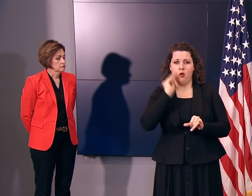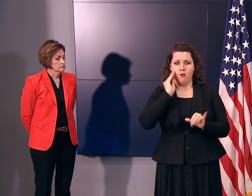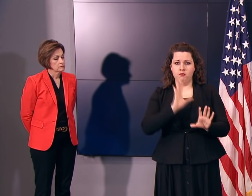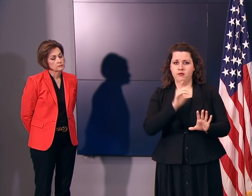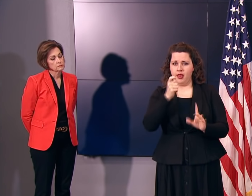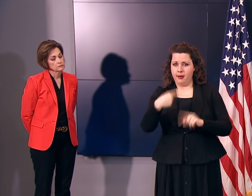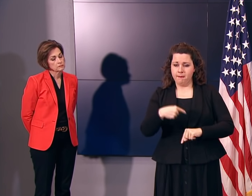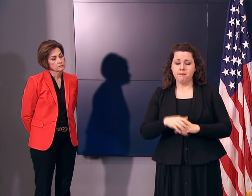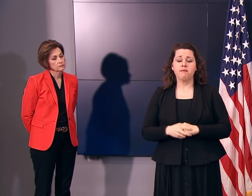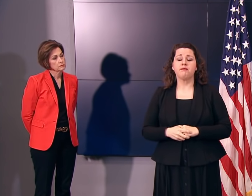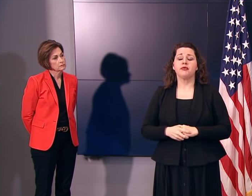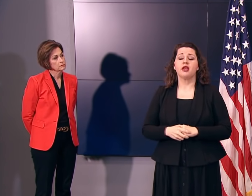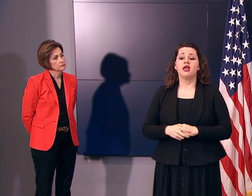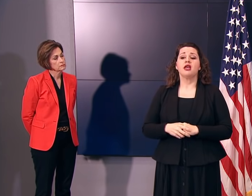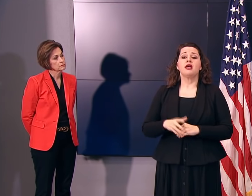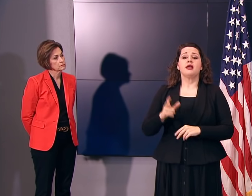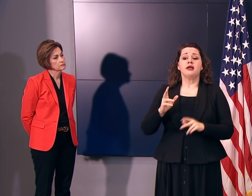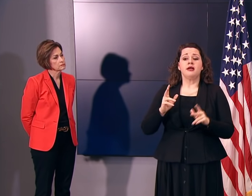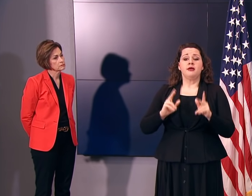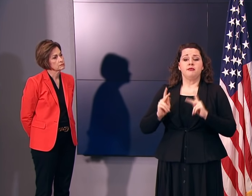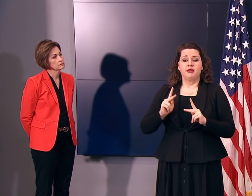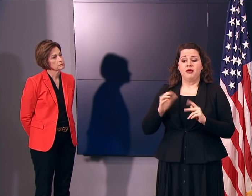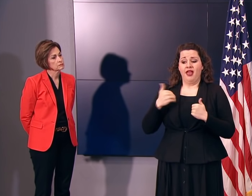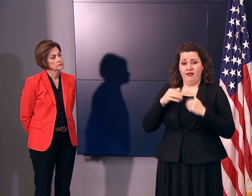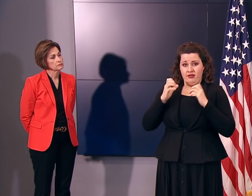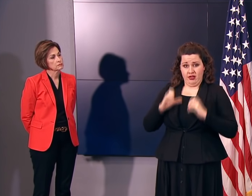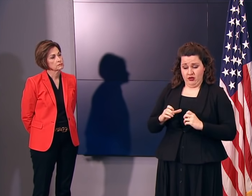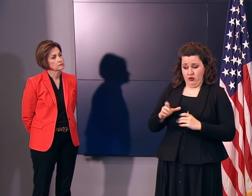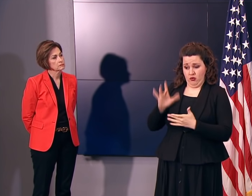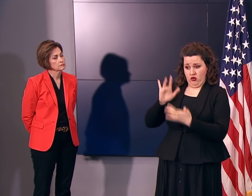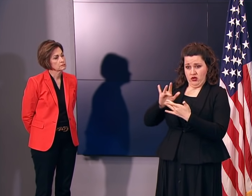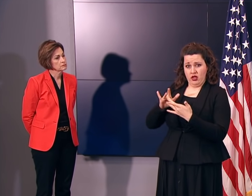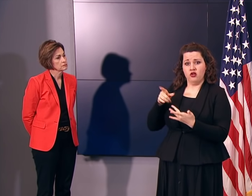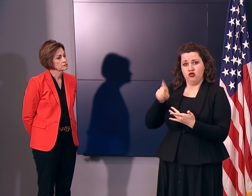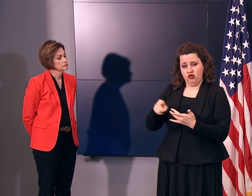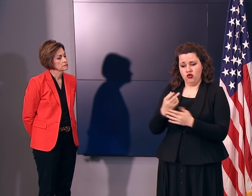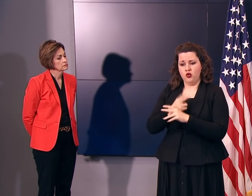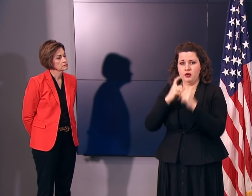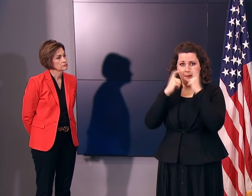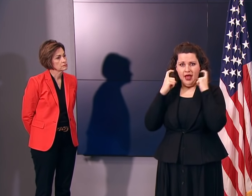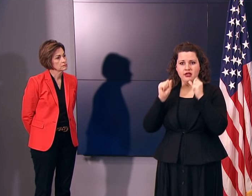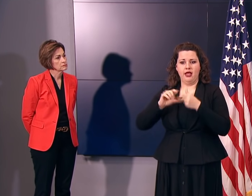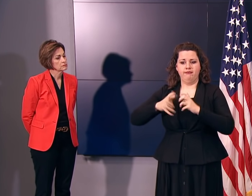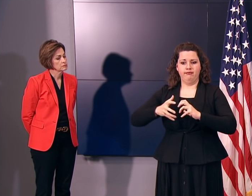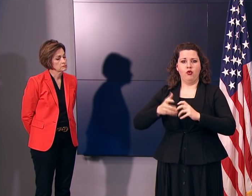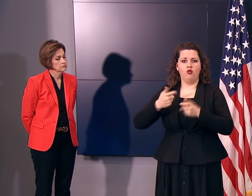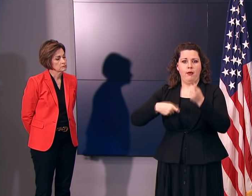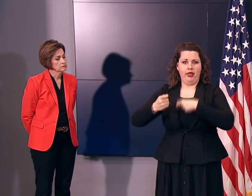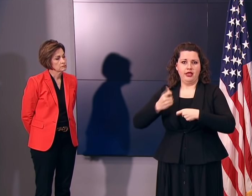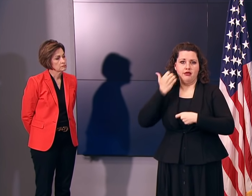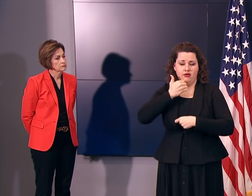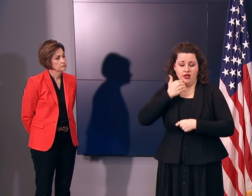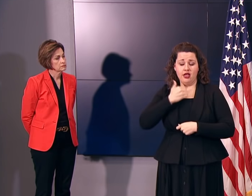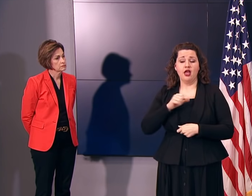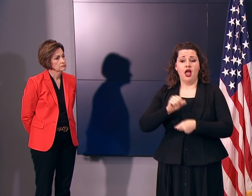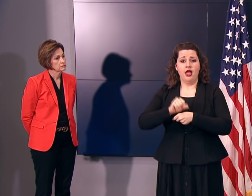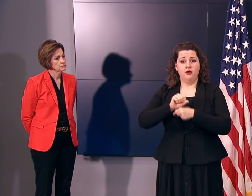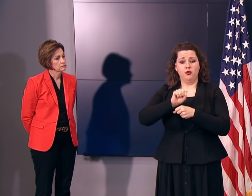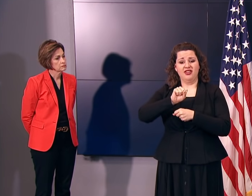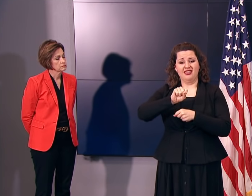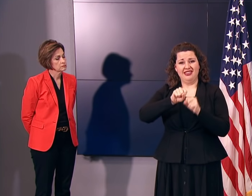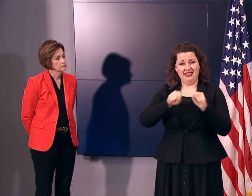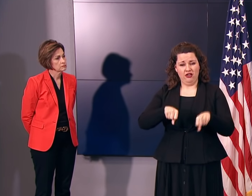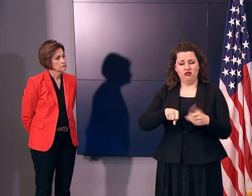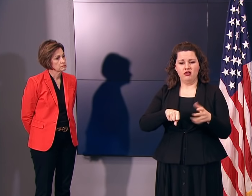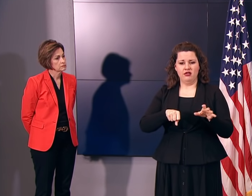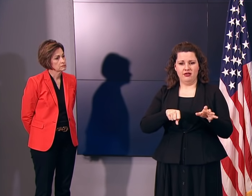customer contact should wear masks that are laundered or replaced daily, and workstations should be staggered, so